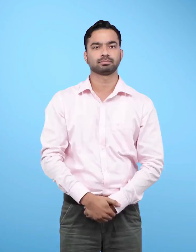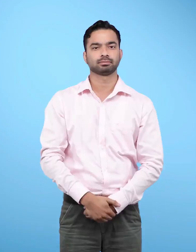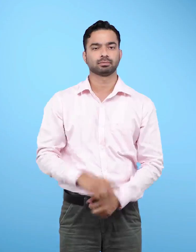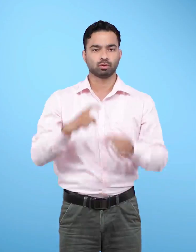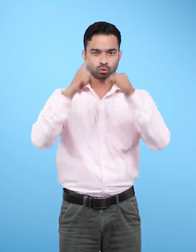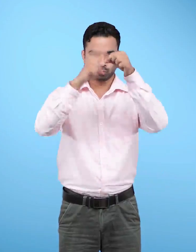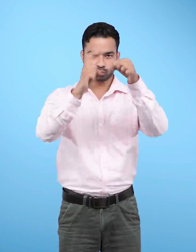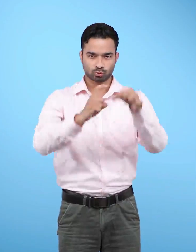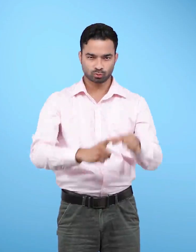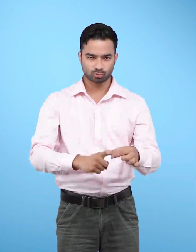Questions.